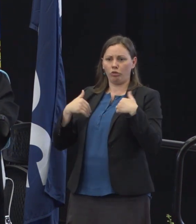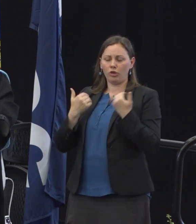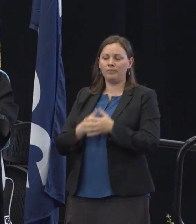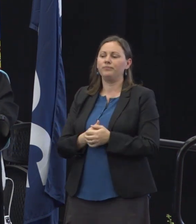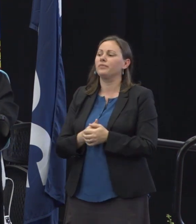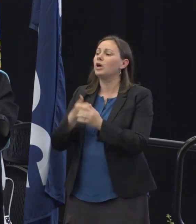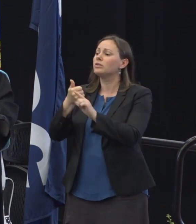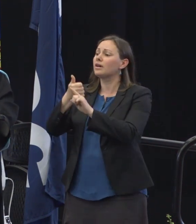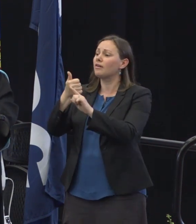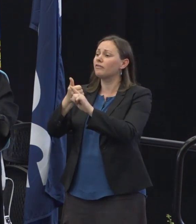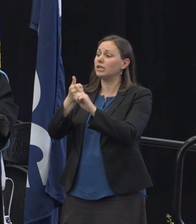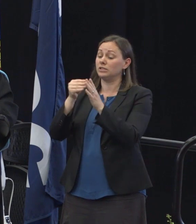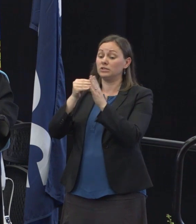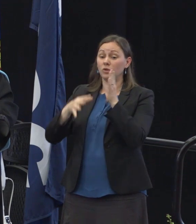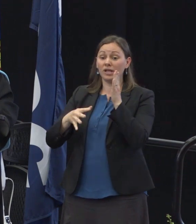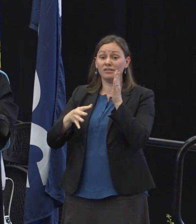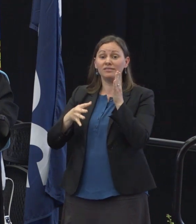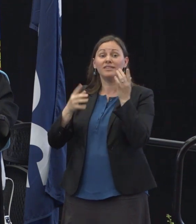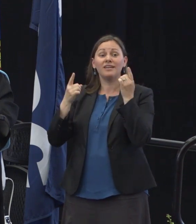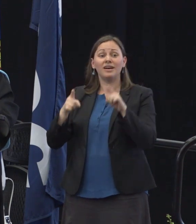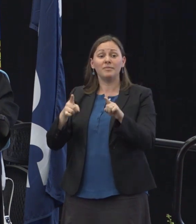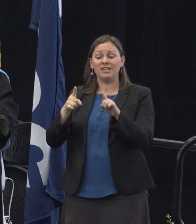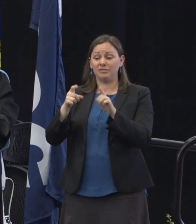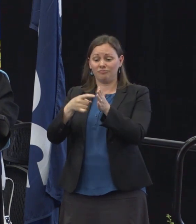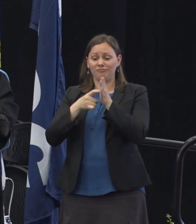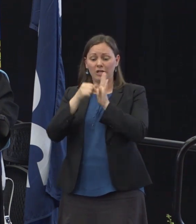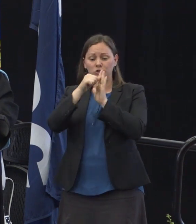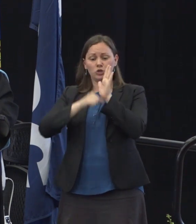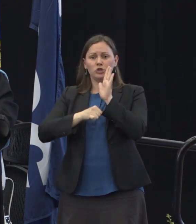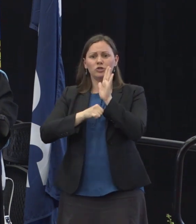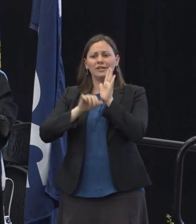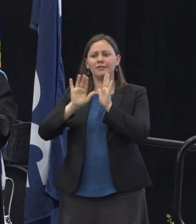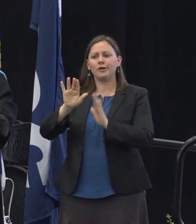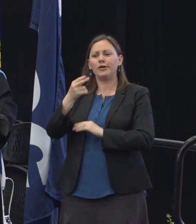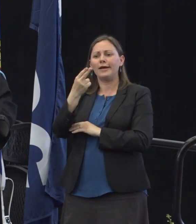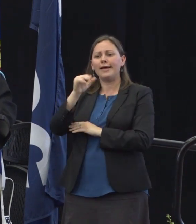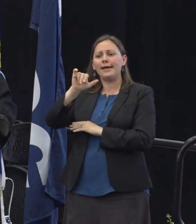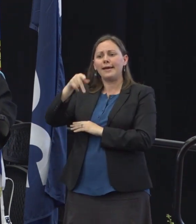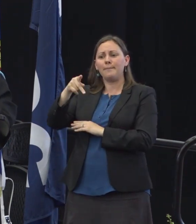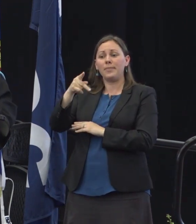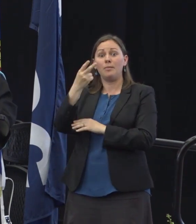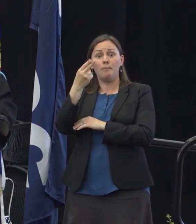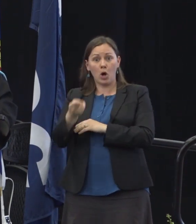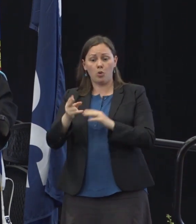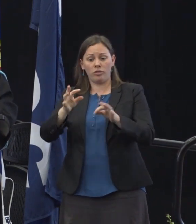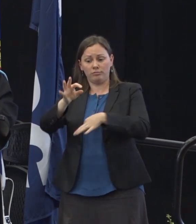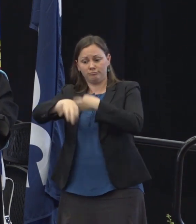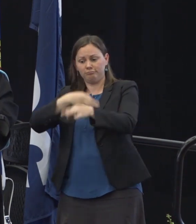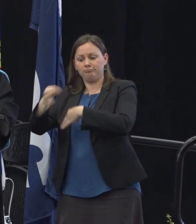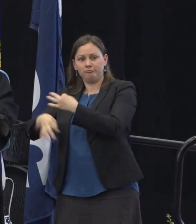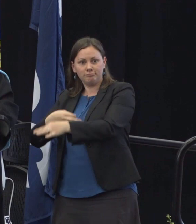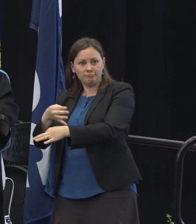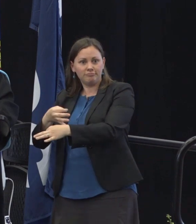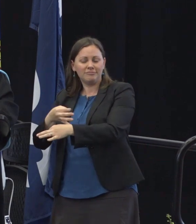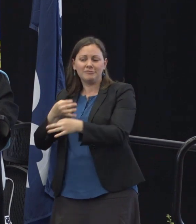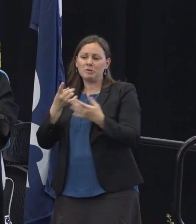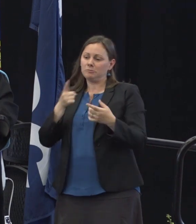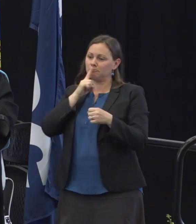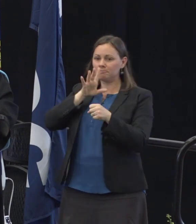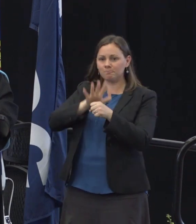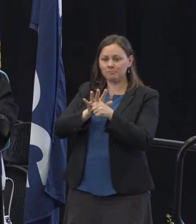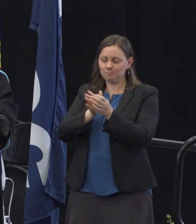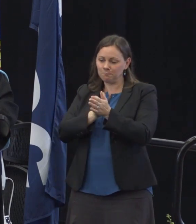undergo a double hip replacement, and still wanting and committed to her program, continued to